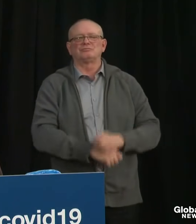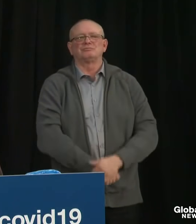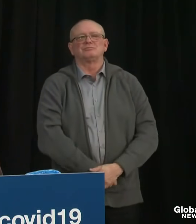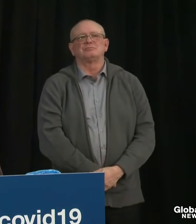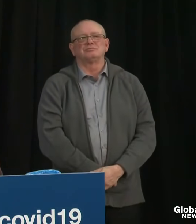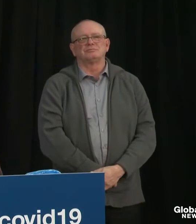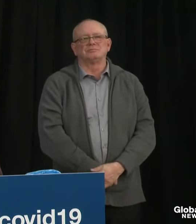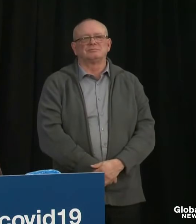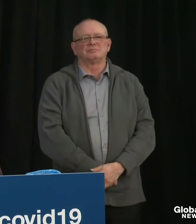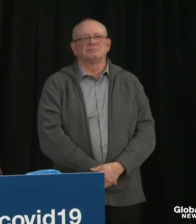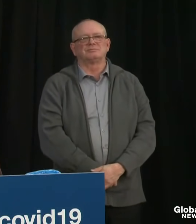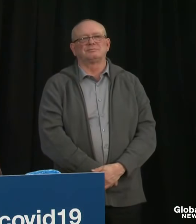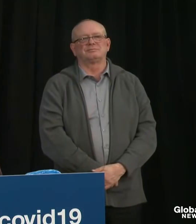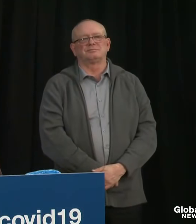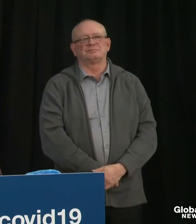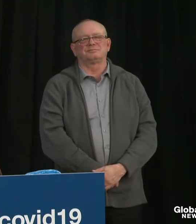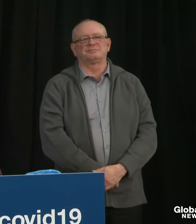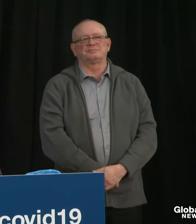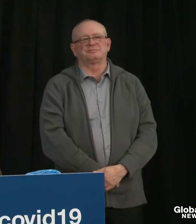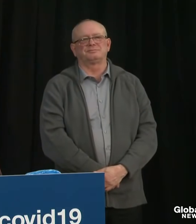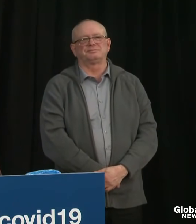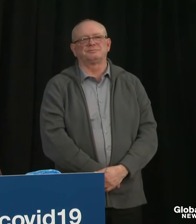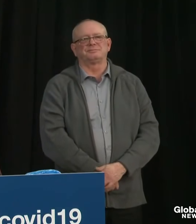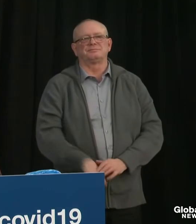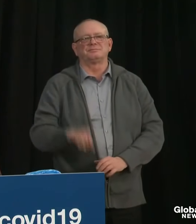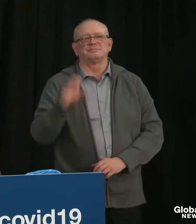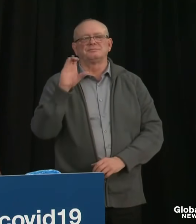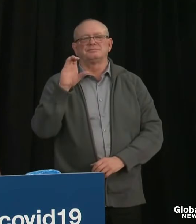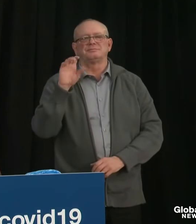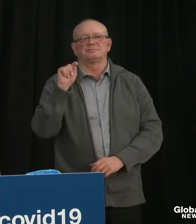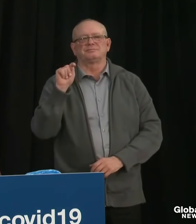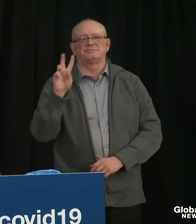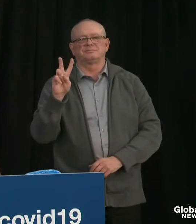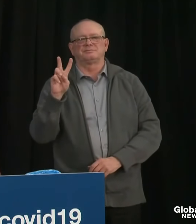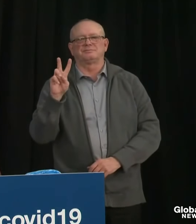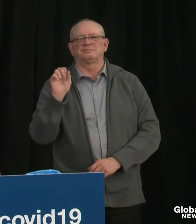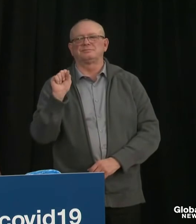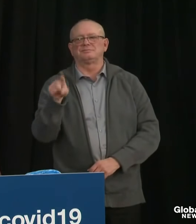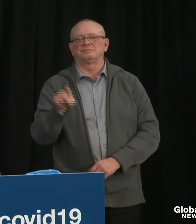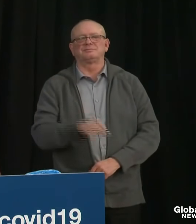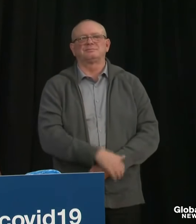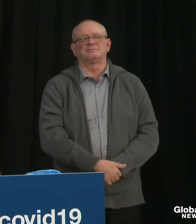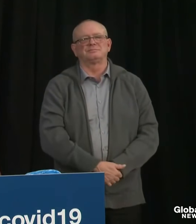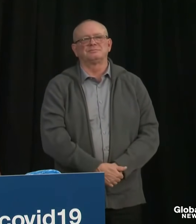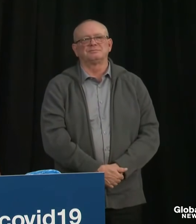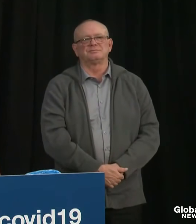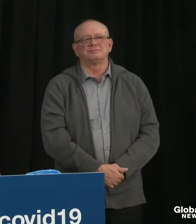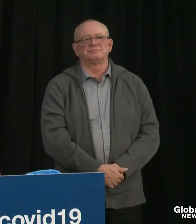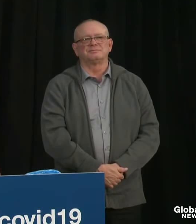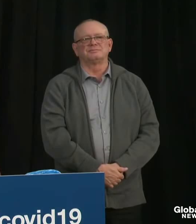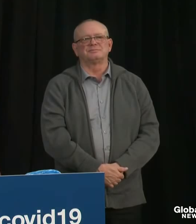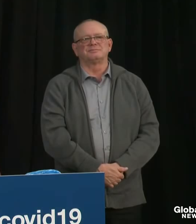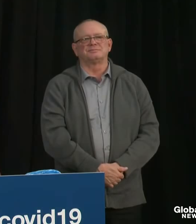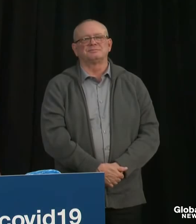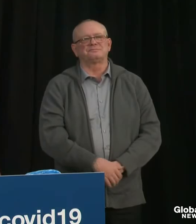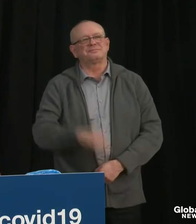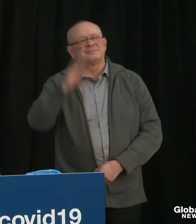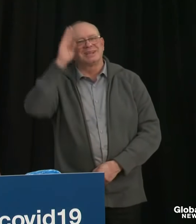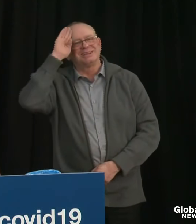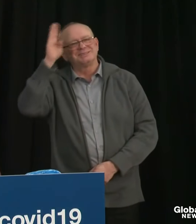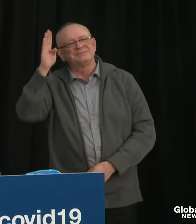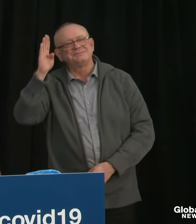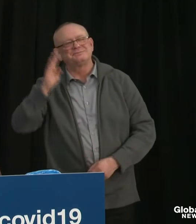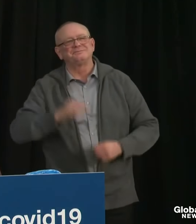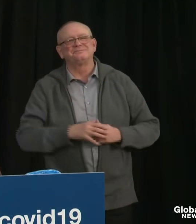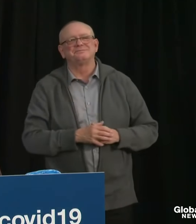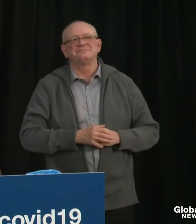The first question is from Kevin Nimick with CTV. Go ahead, Kevin. Hi, Dr. Hinshaw. We've heard anecdotally that many people plan